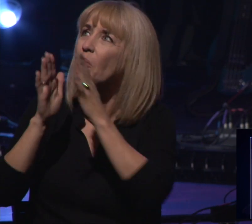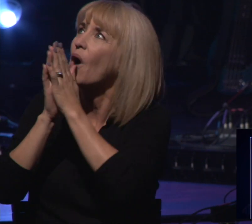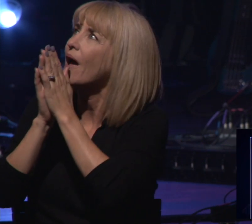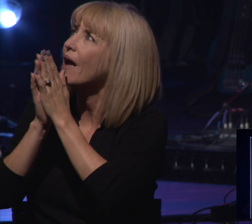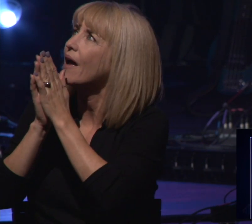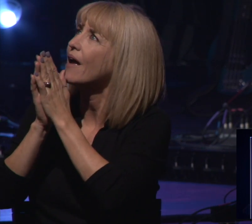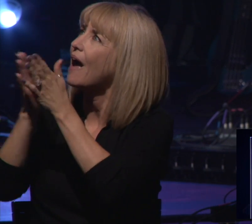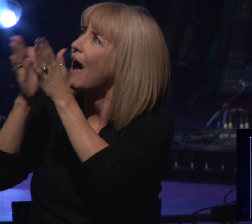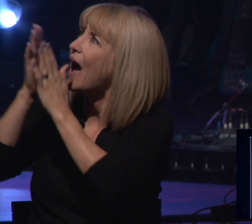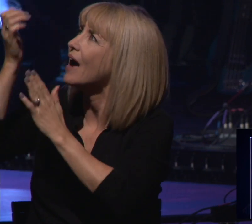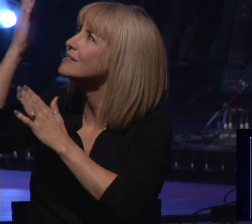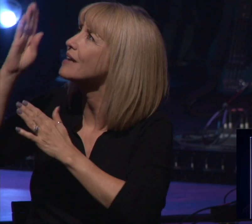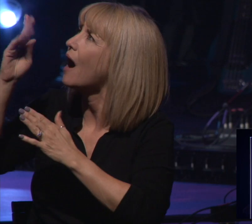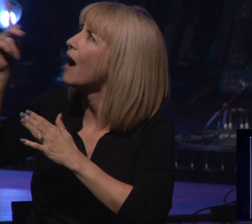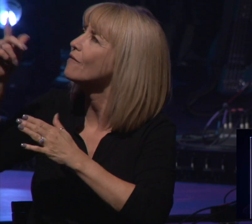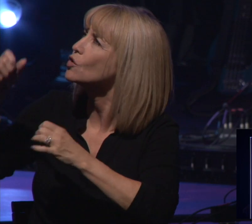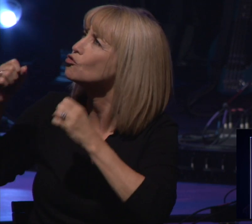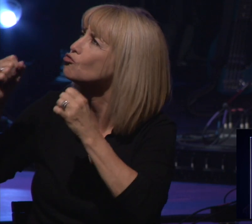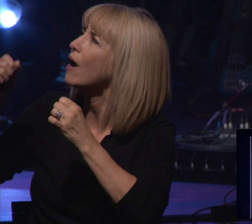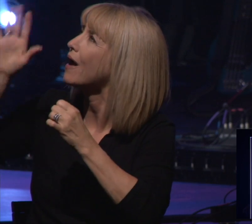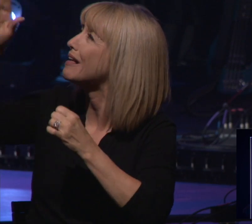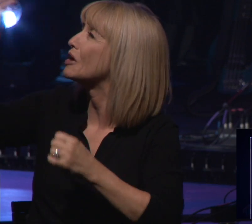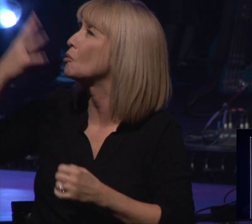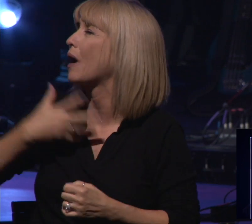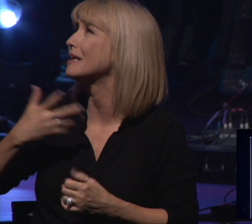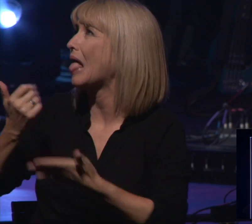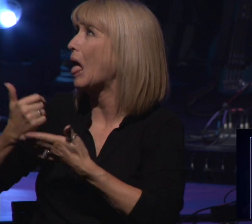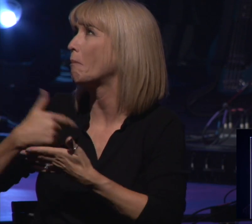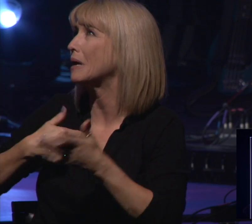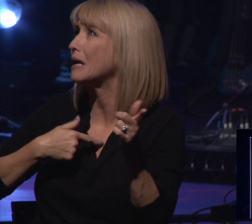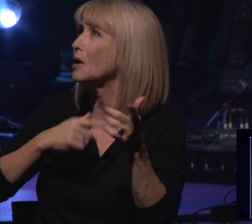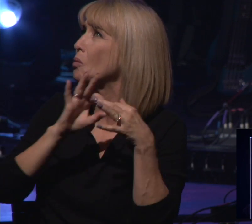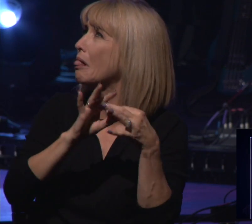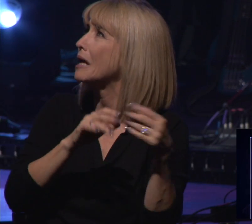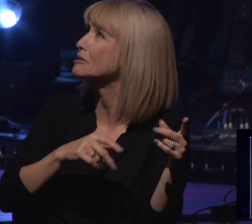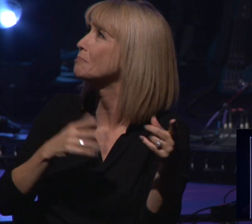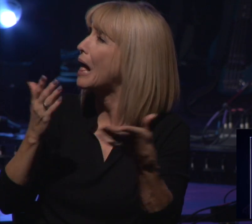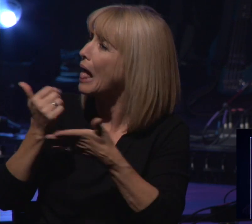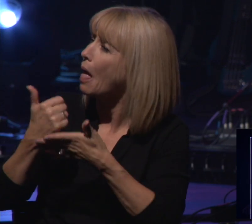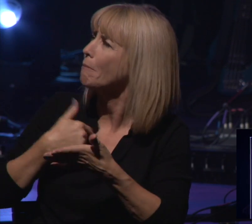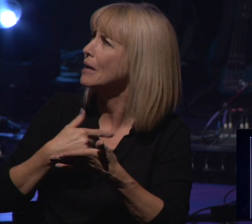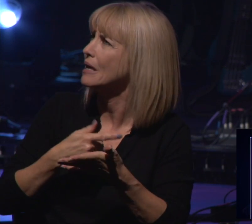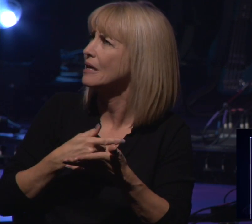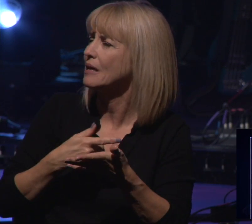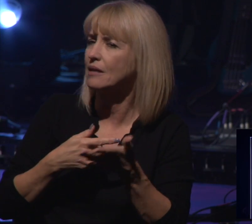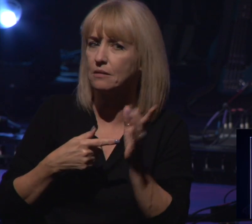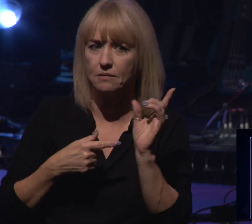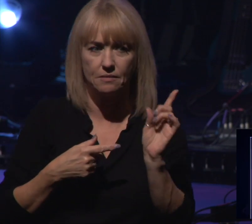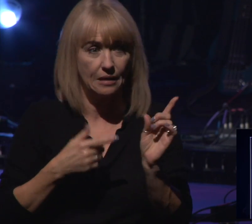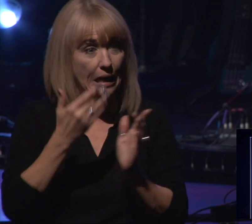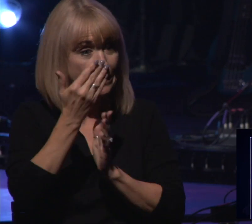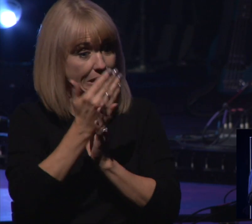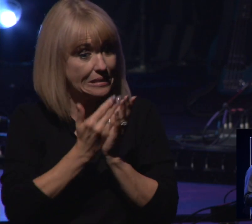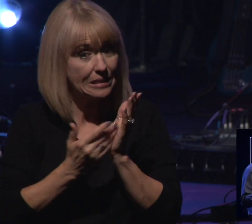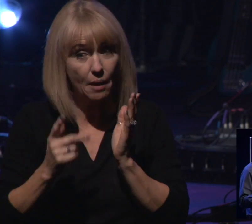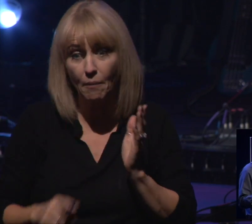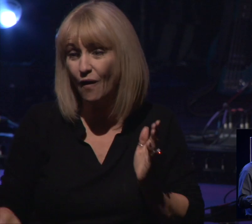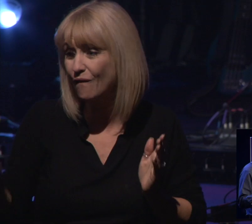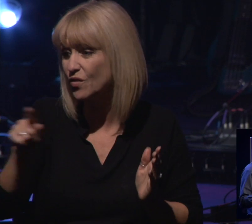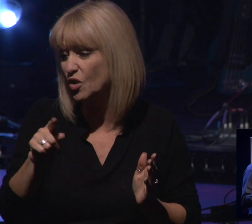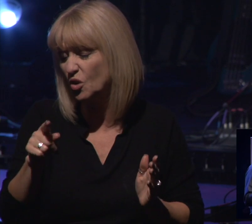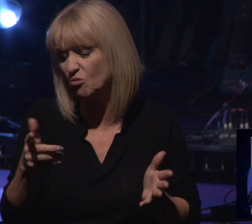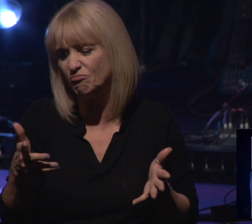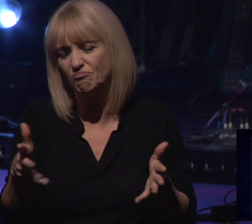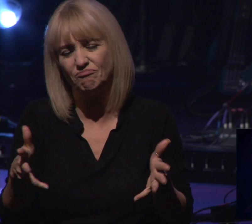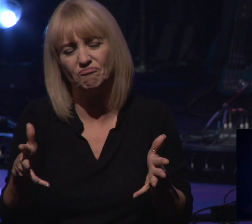grace. Ask him for strength. And you get in there and you renew that commitment. Now, some in this room, I've